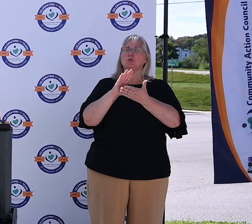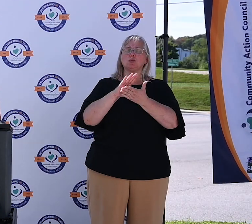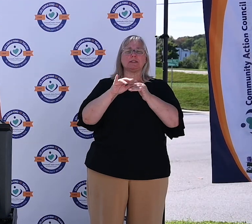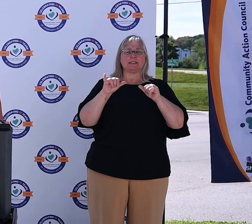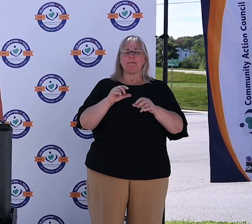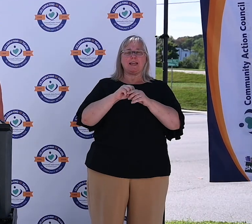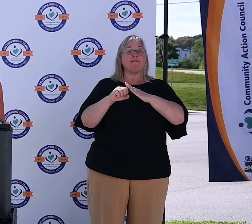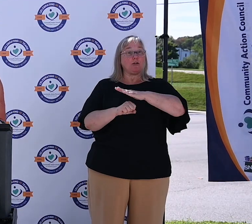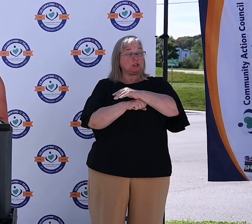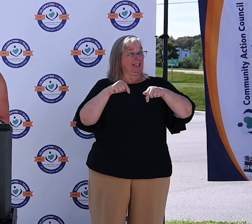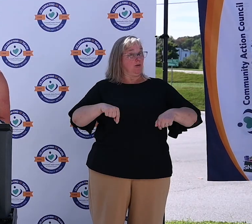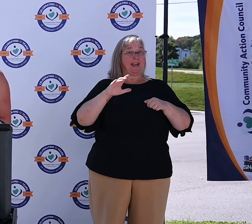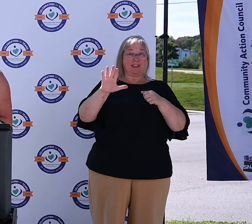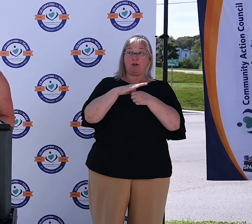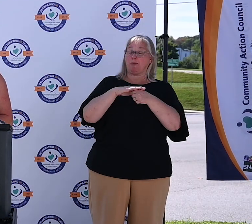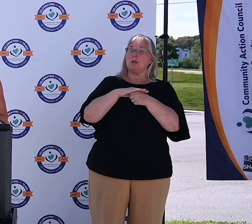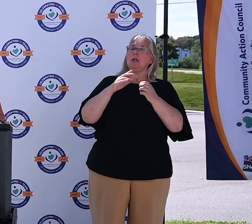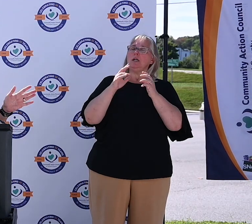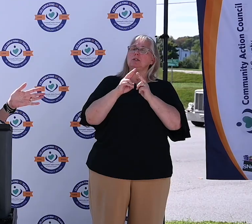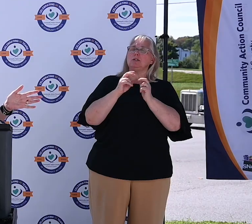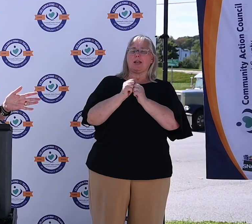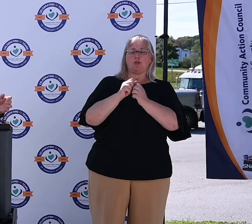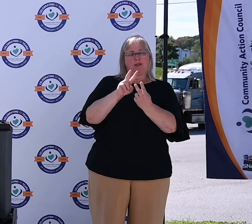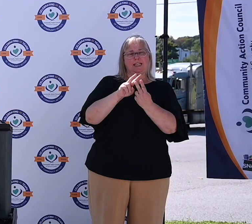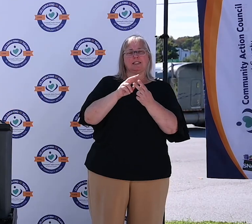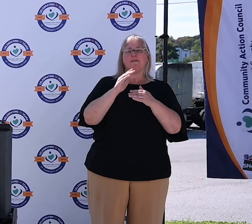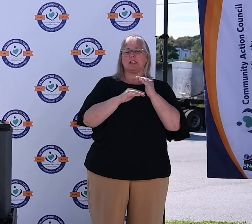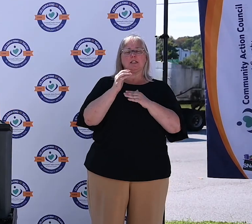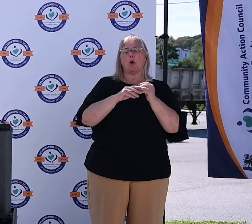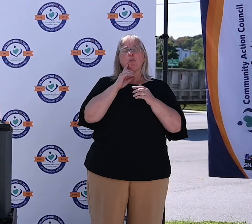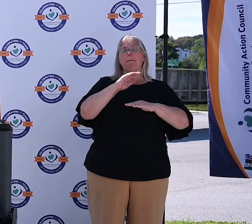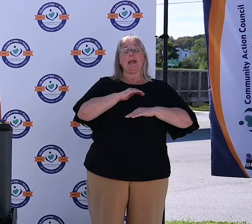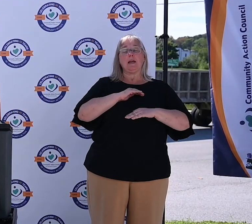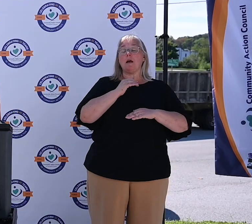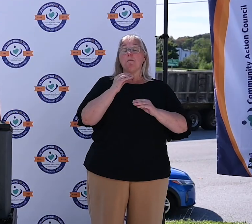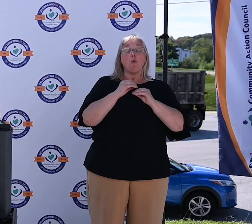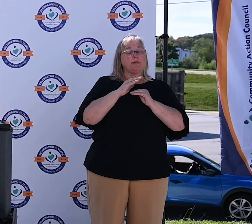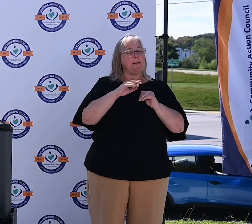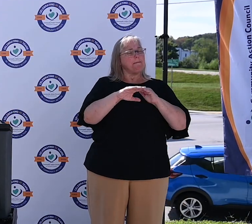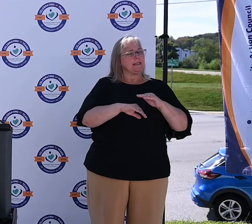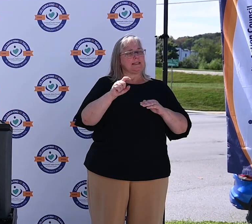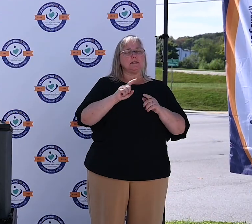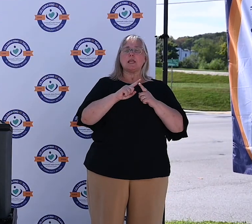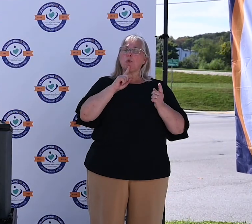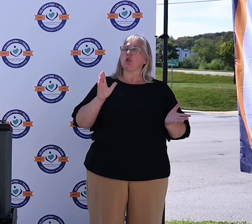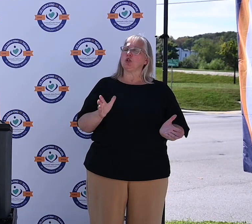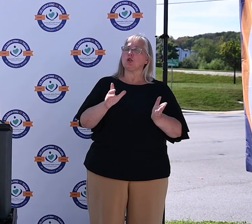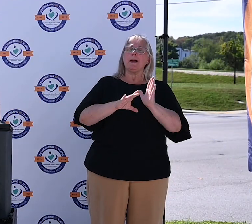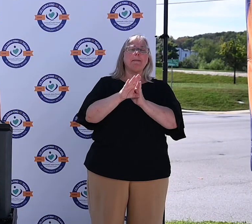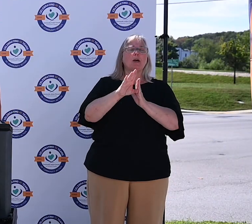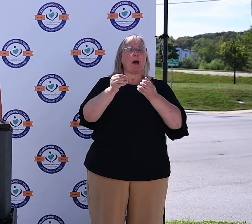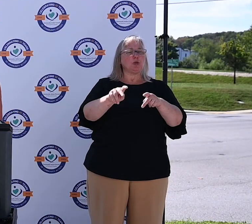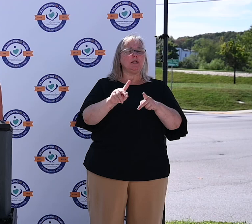neighborhood. Together, these facilities will do more than meet just basic needs. They will nurture, build opportunity, and